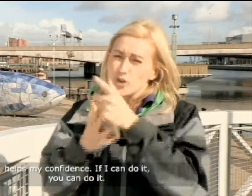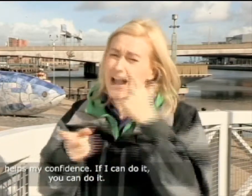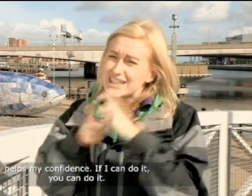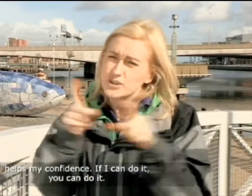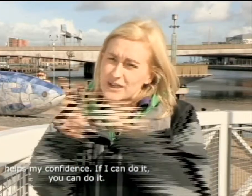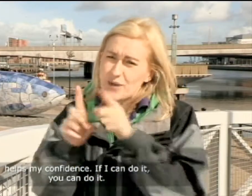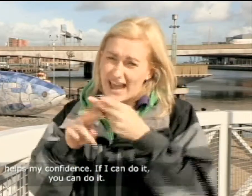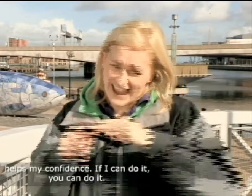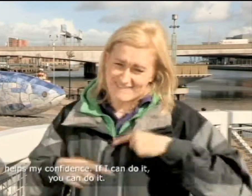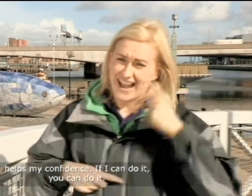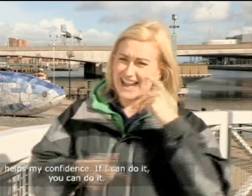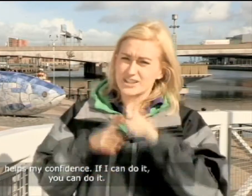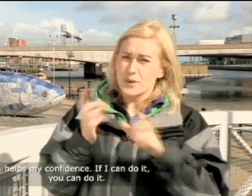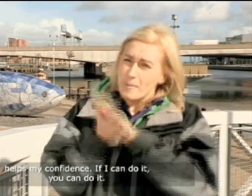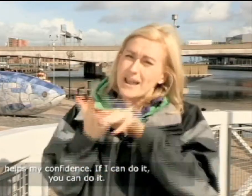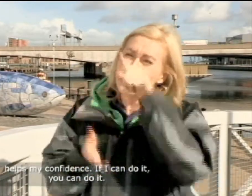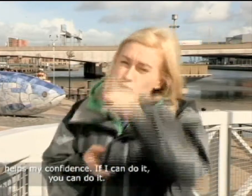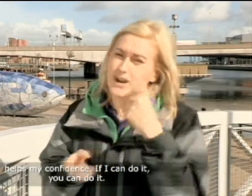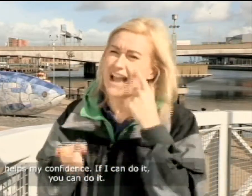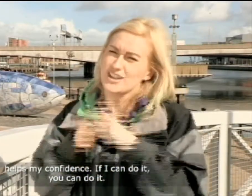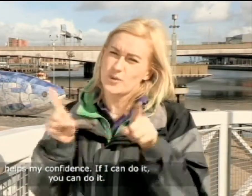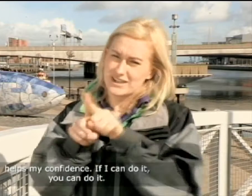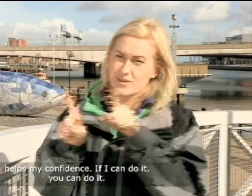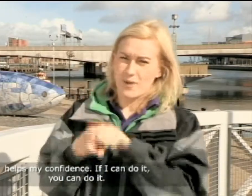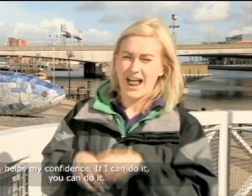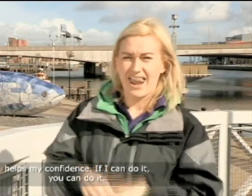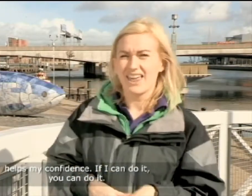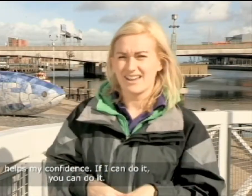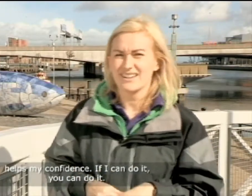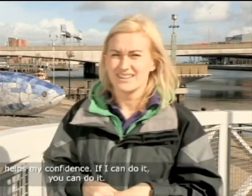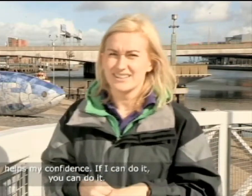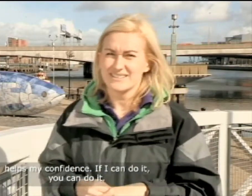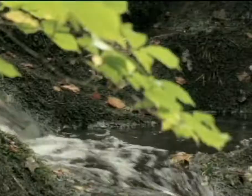helps my confidence. If I can do it, you can do it.